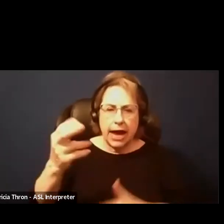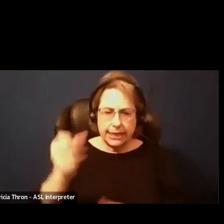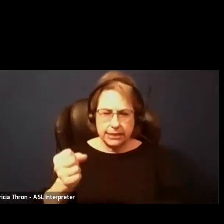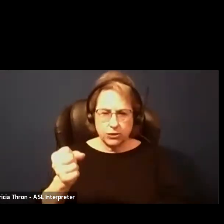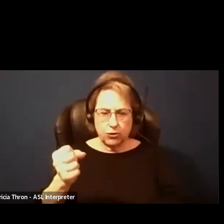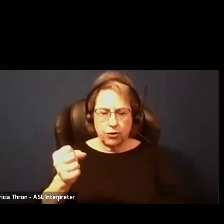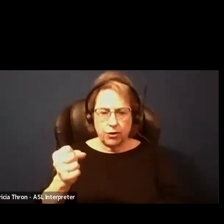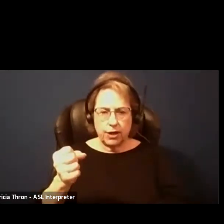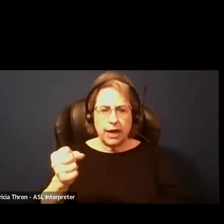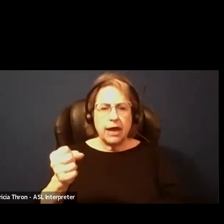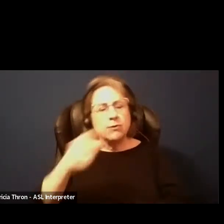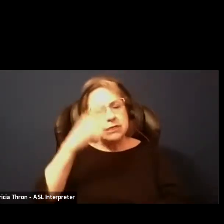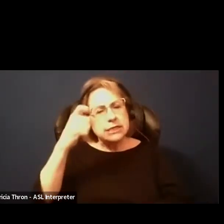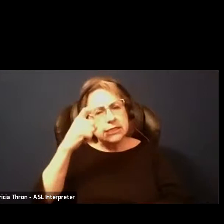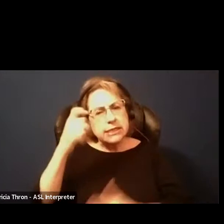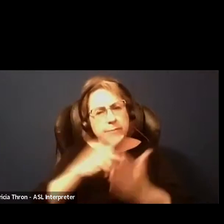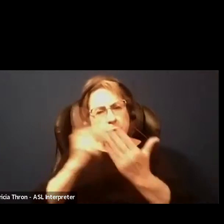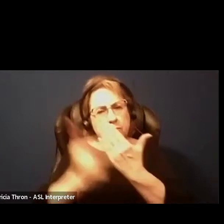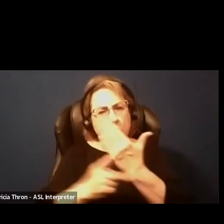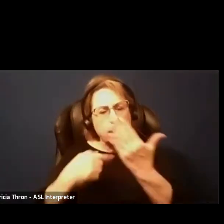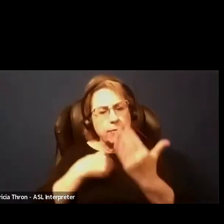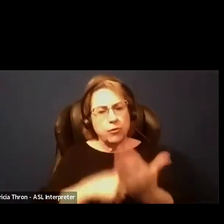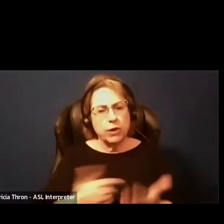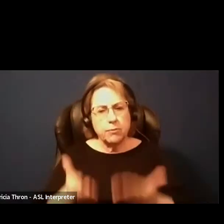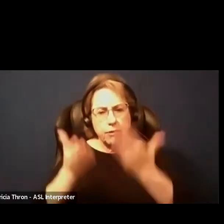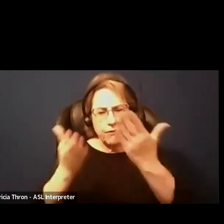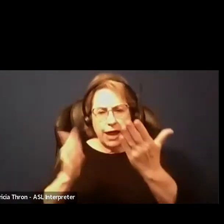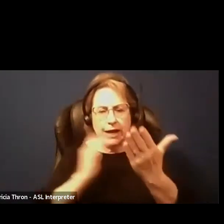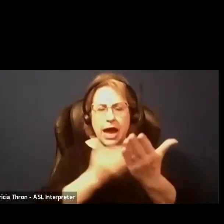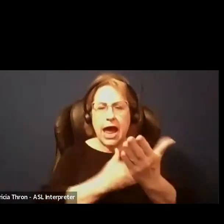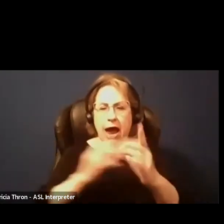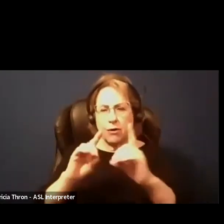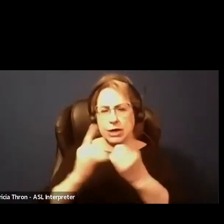like I said, it was our district and two other agencies.